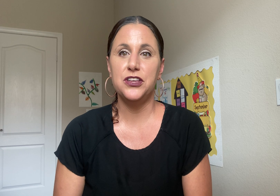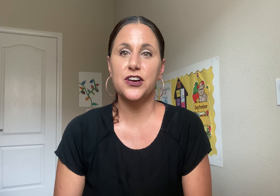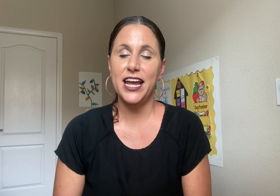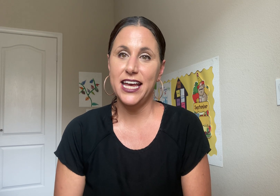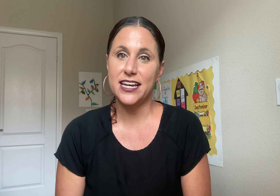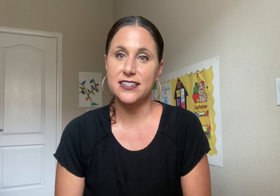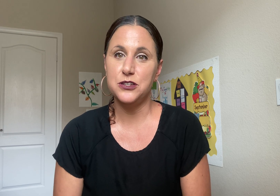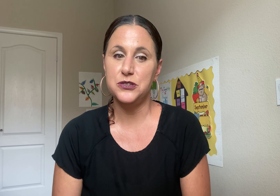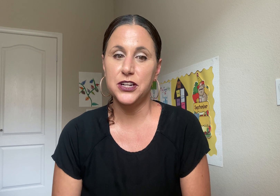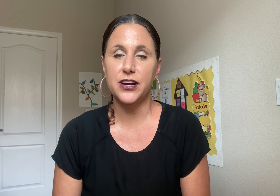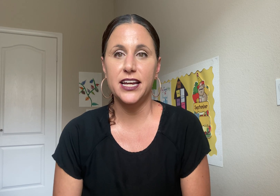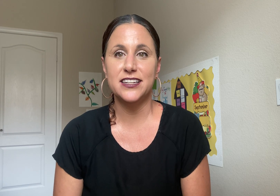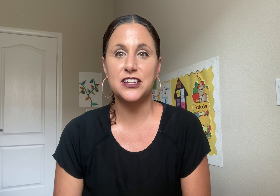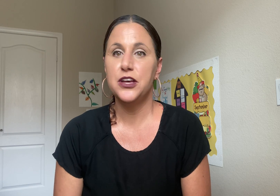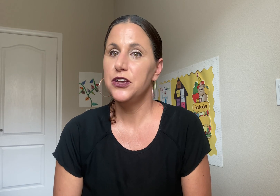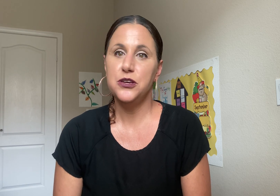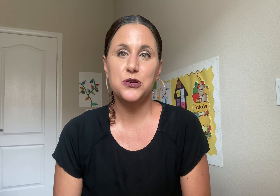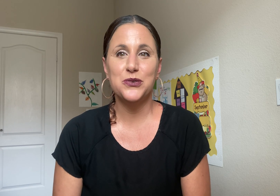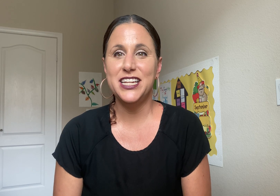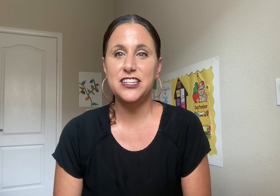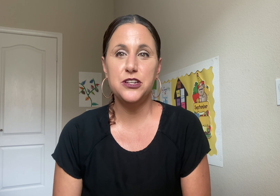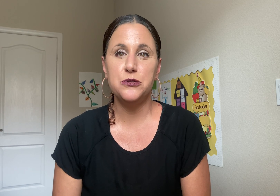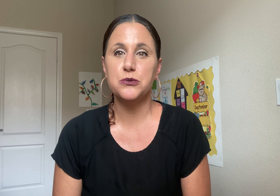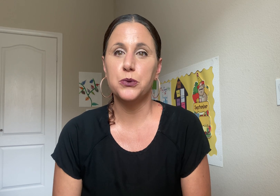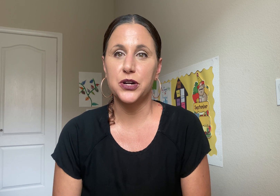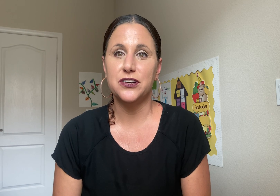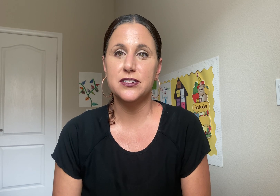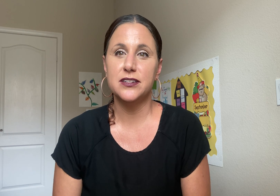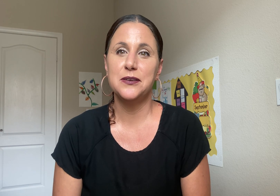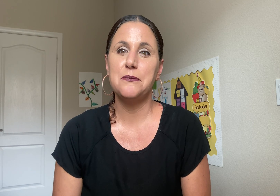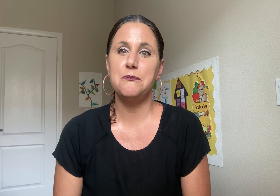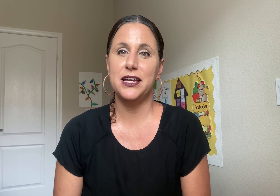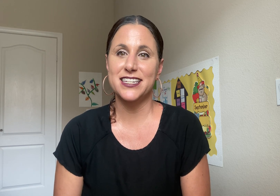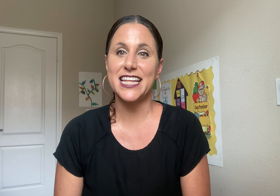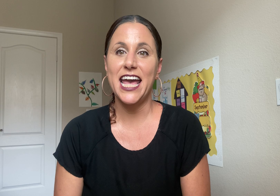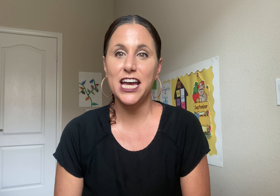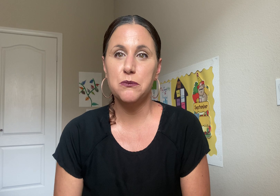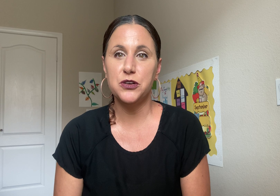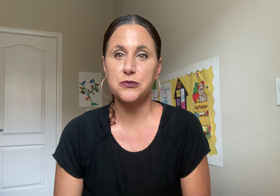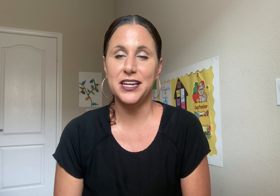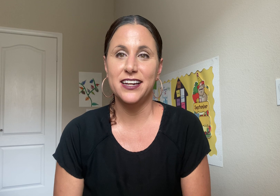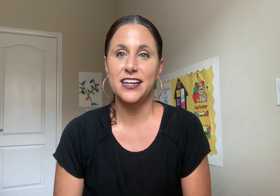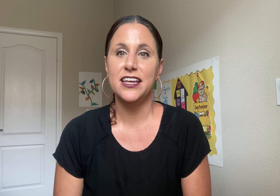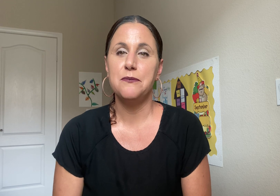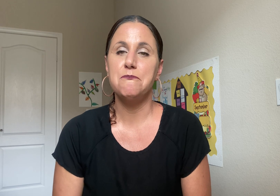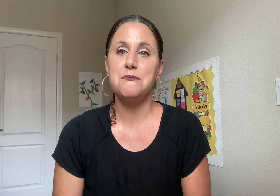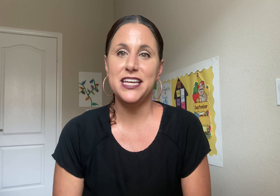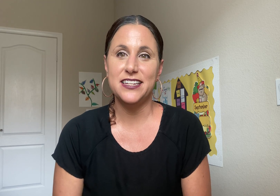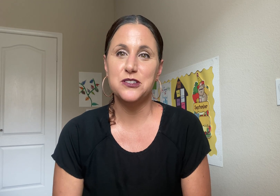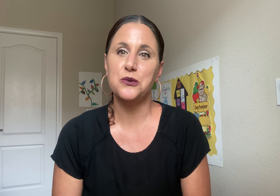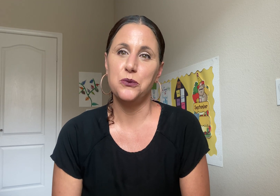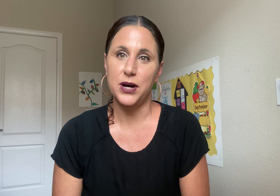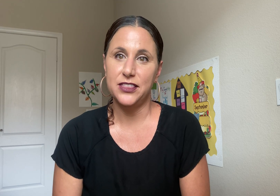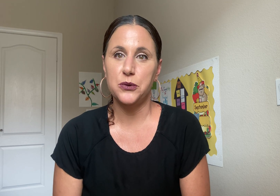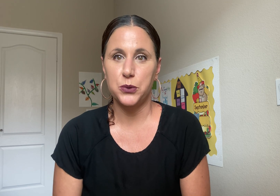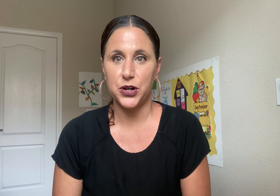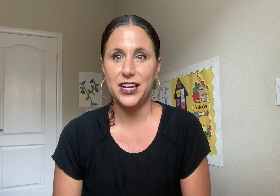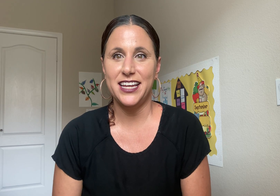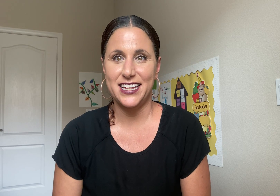your hands, using your hands, you don't need to use words because the hand movement means what the word